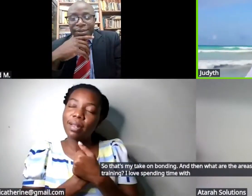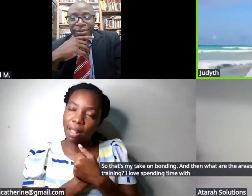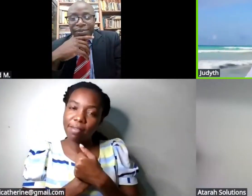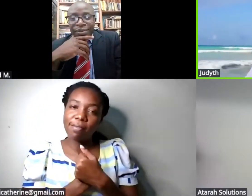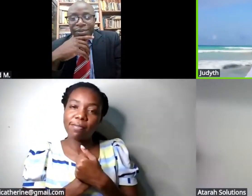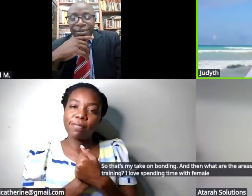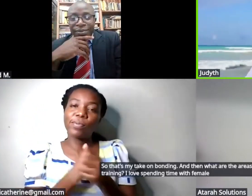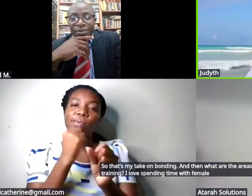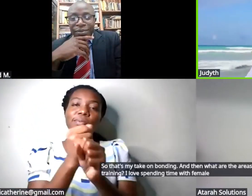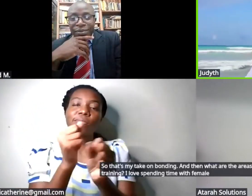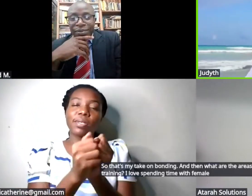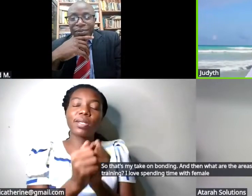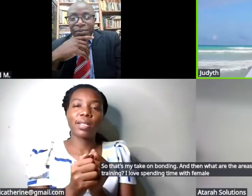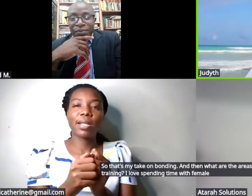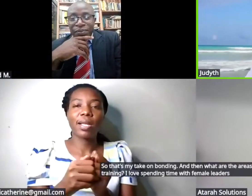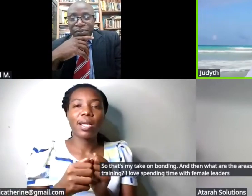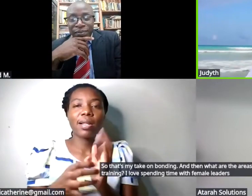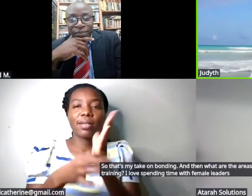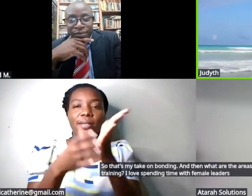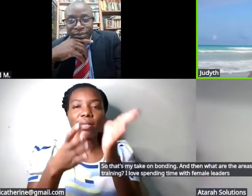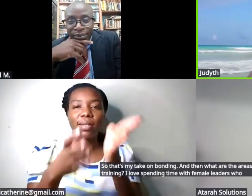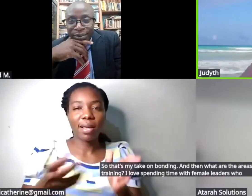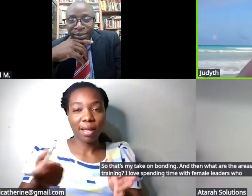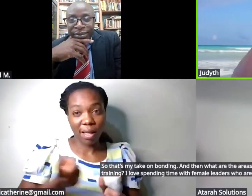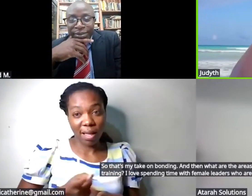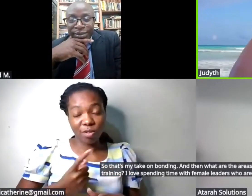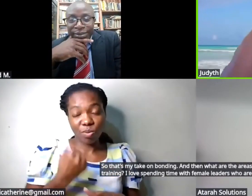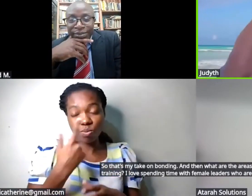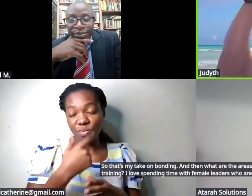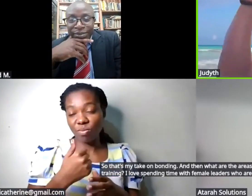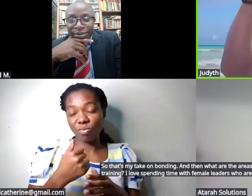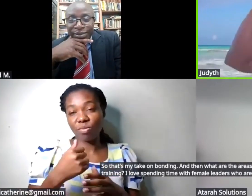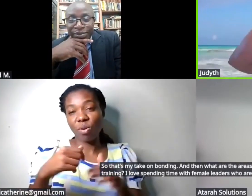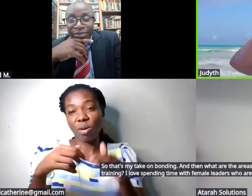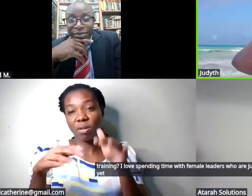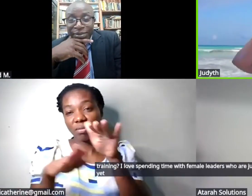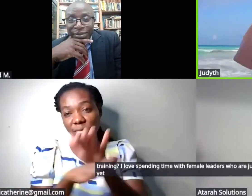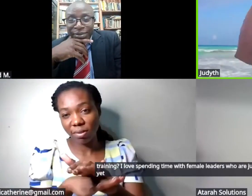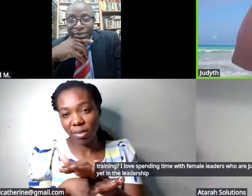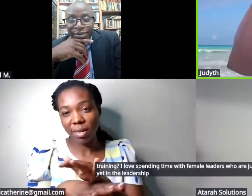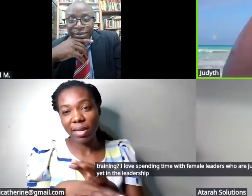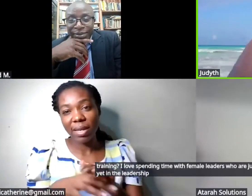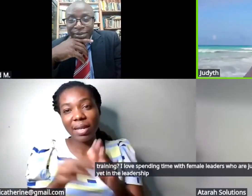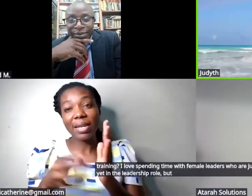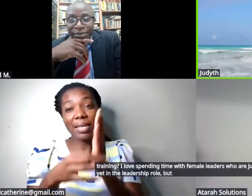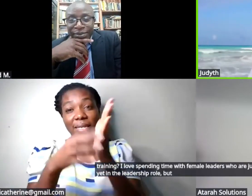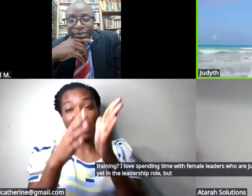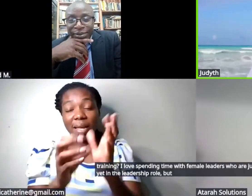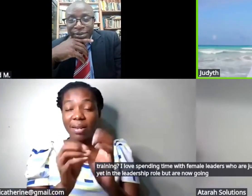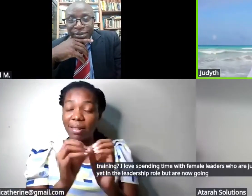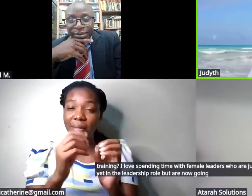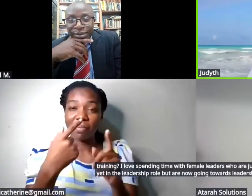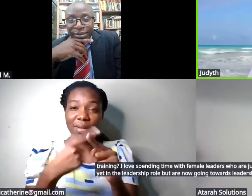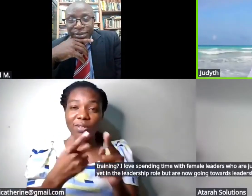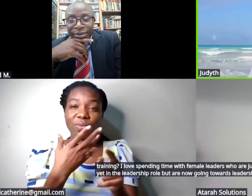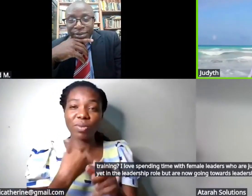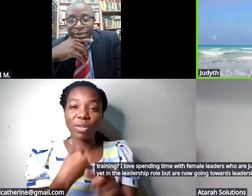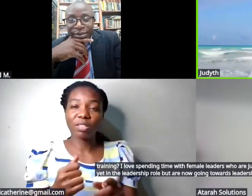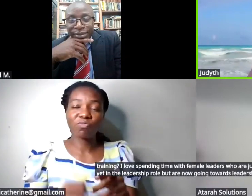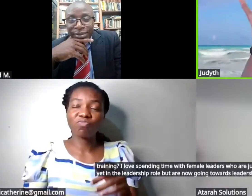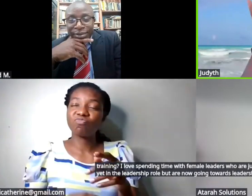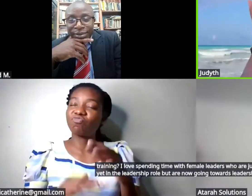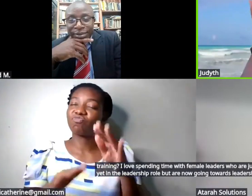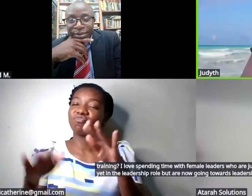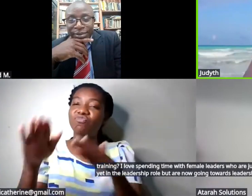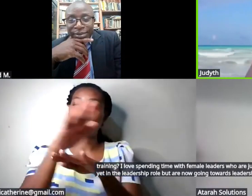female leaders who are junior and are not yet in the leadership role, but are now going towards leadership. I